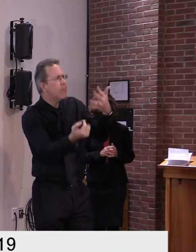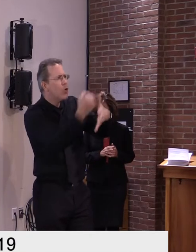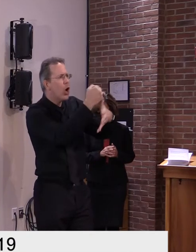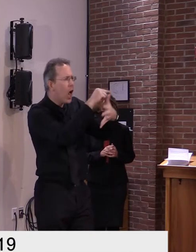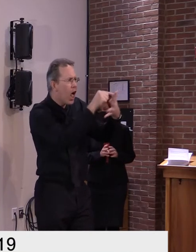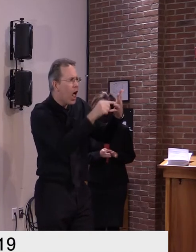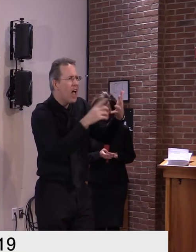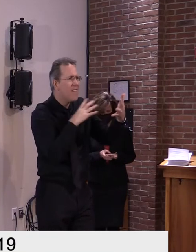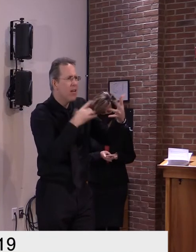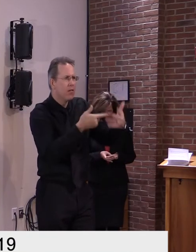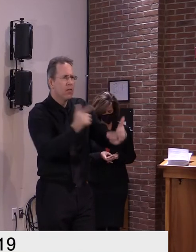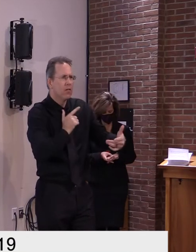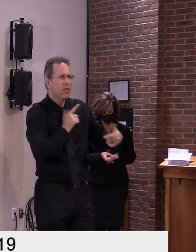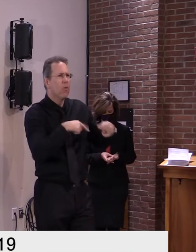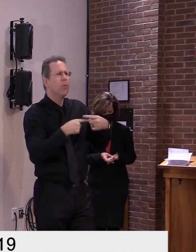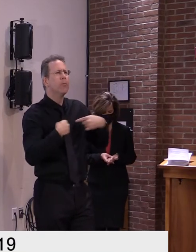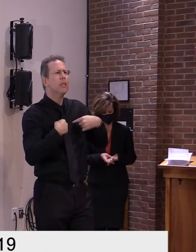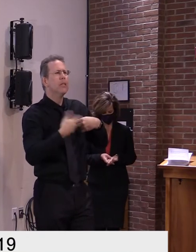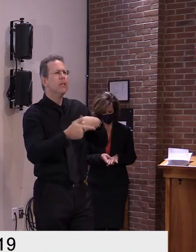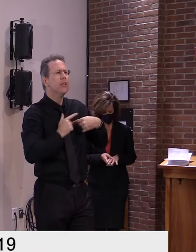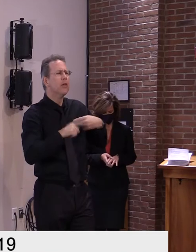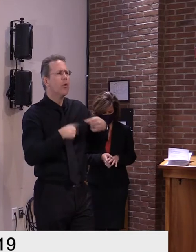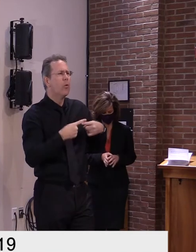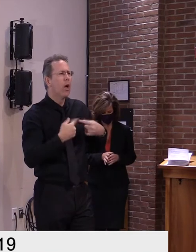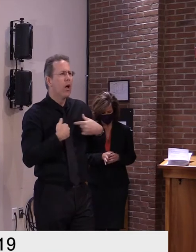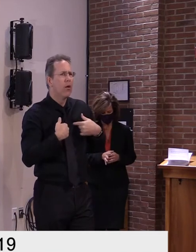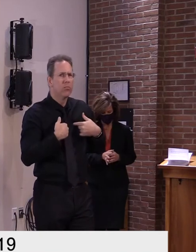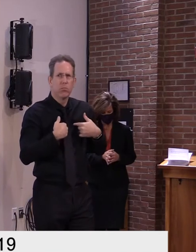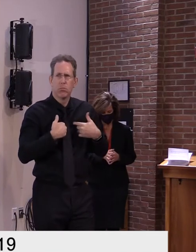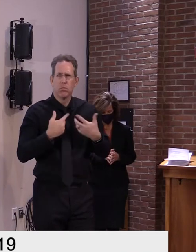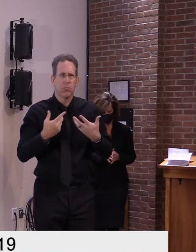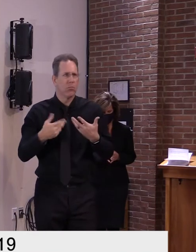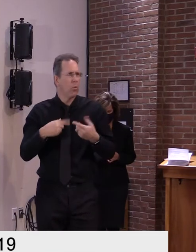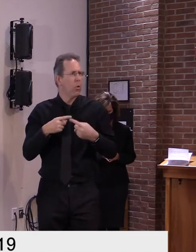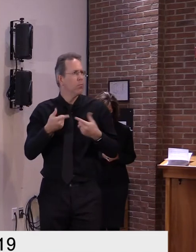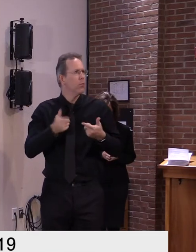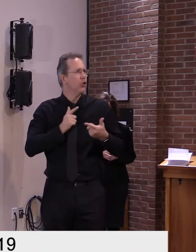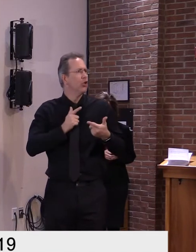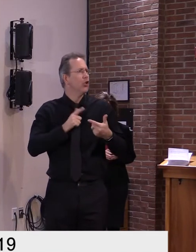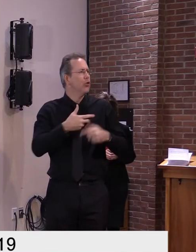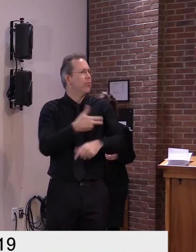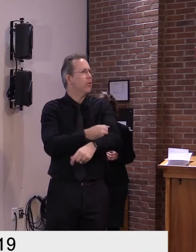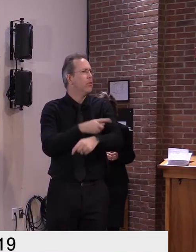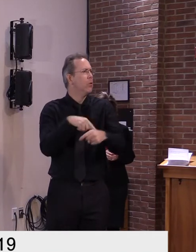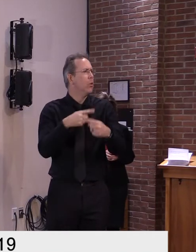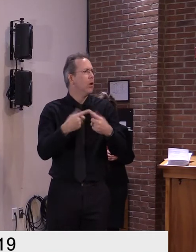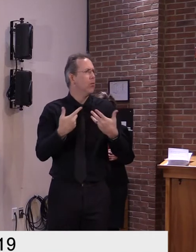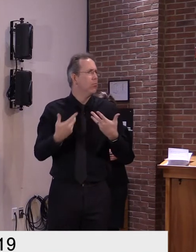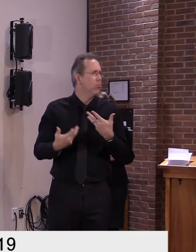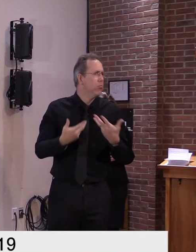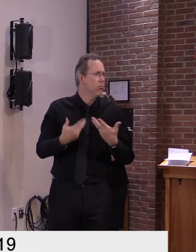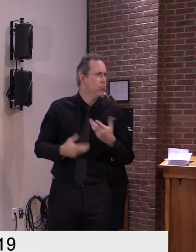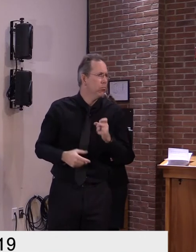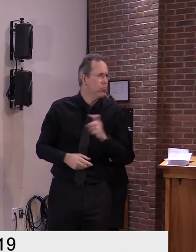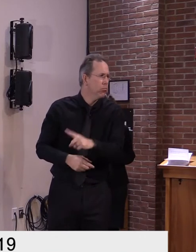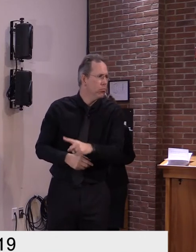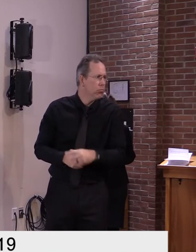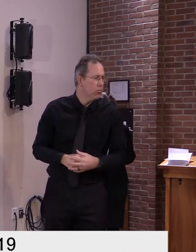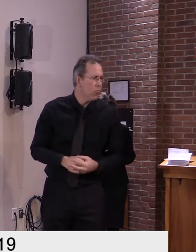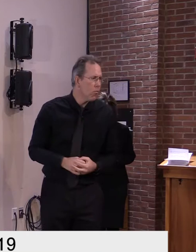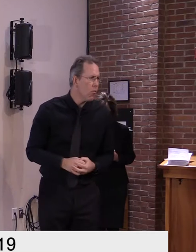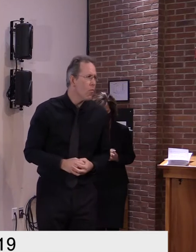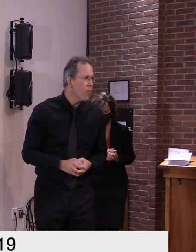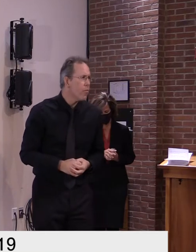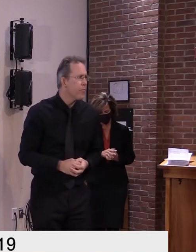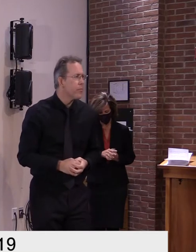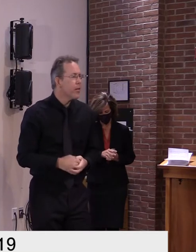and I guess the answer would be we're working on a plan, and I would anticipate that the Berrytown resident